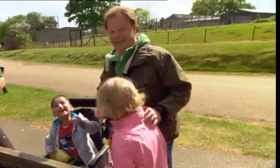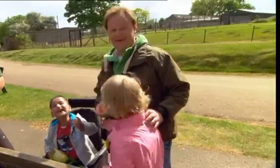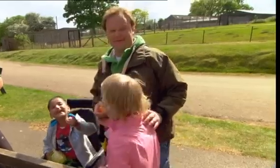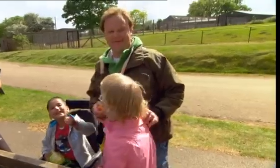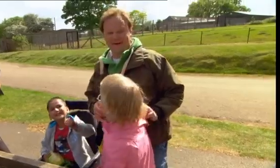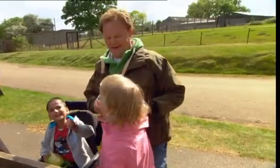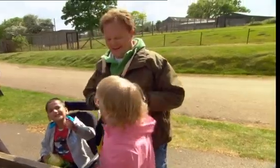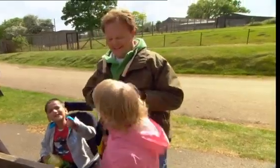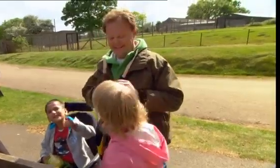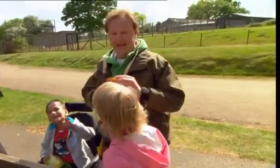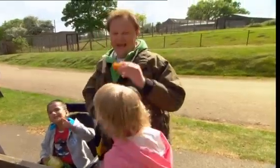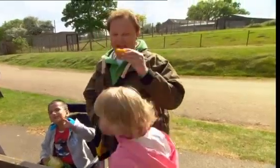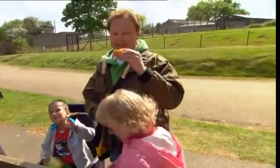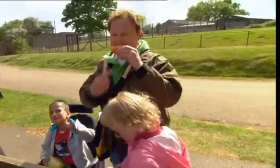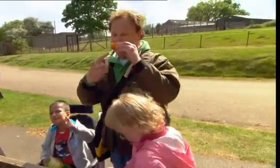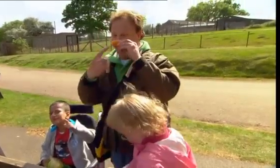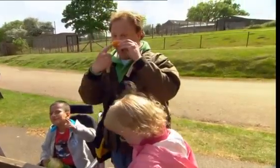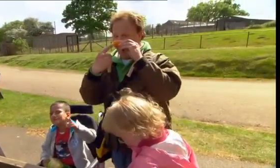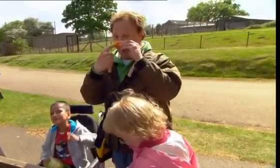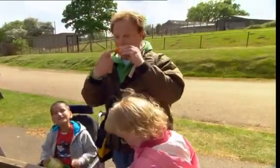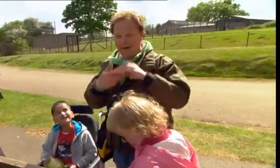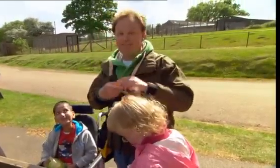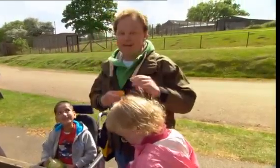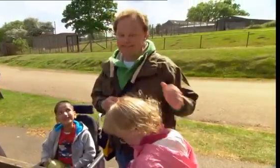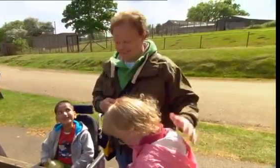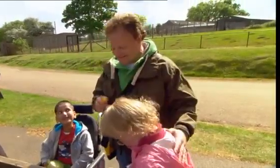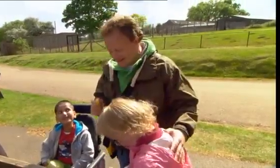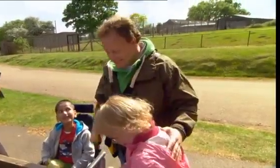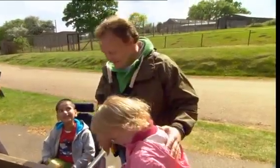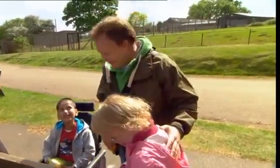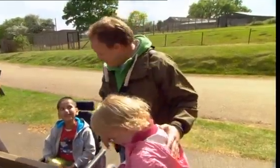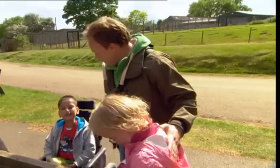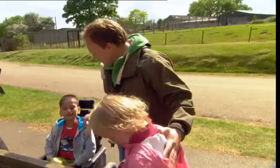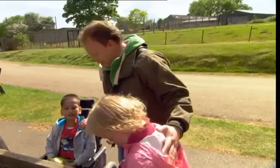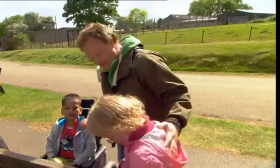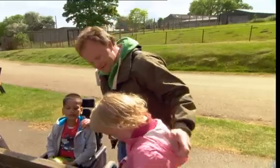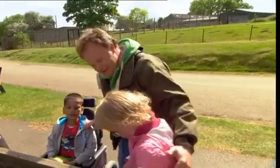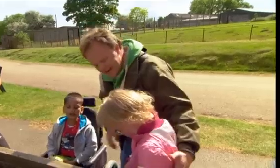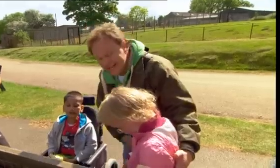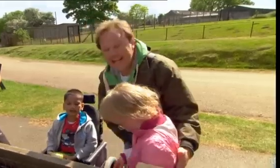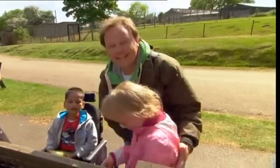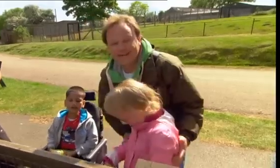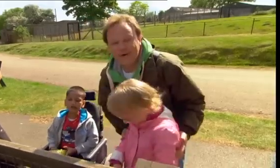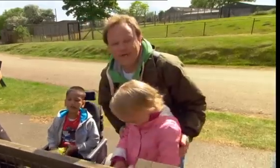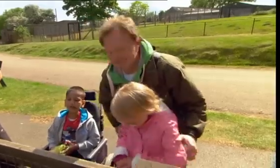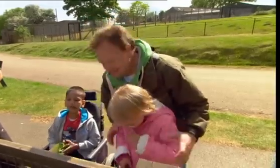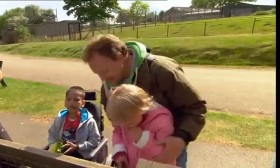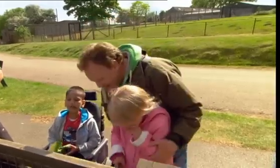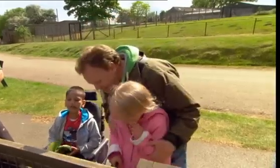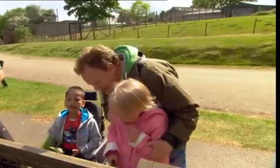you're right. It's Mr. Tumble. Come on, everyone. Let's call for Mr. Tumble, shall